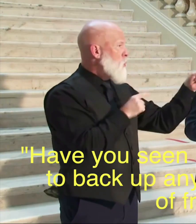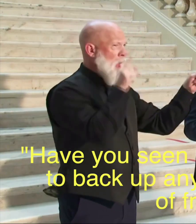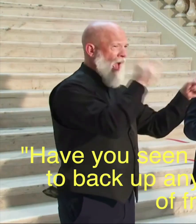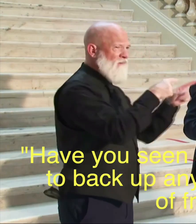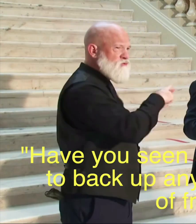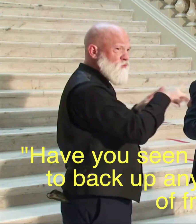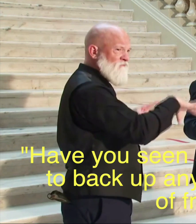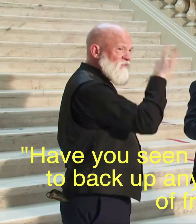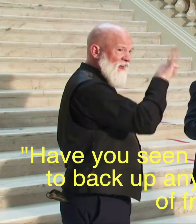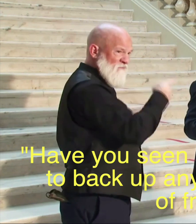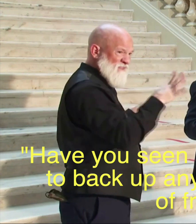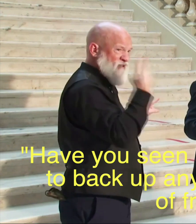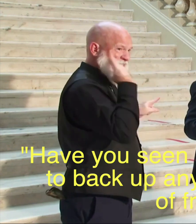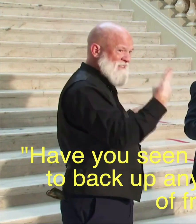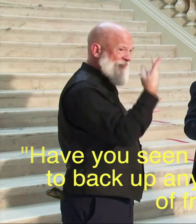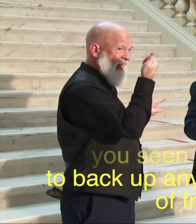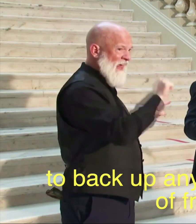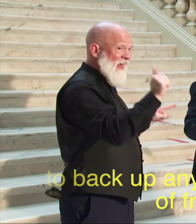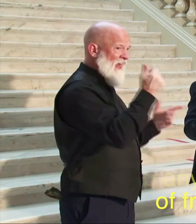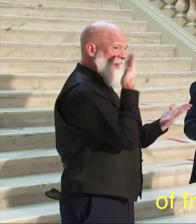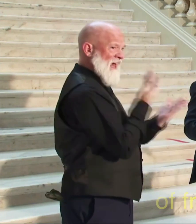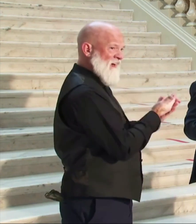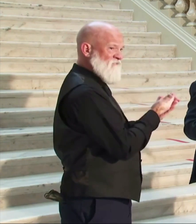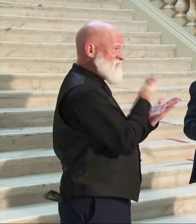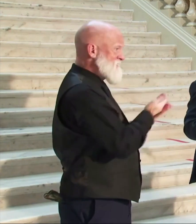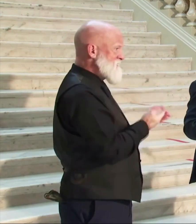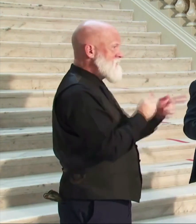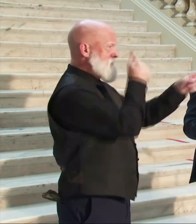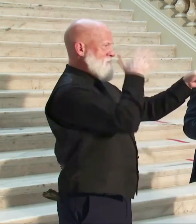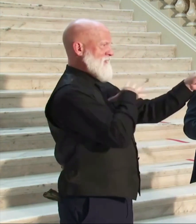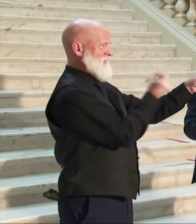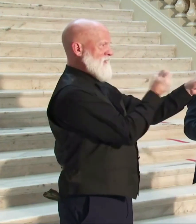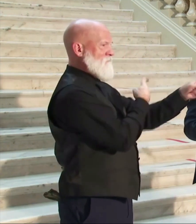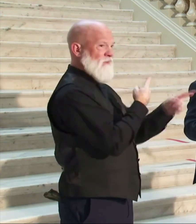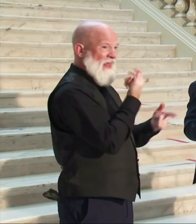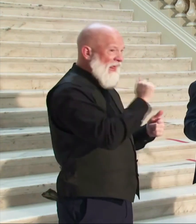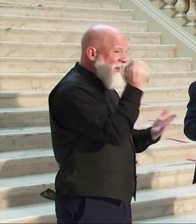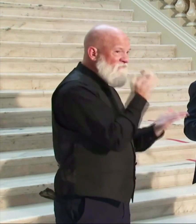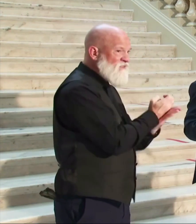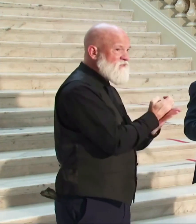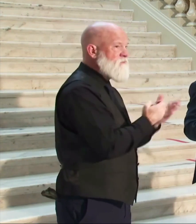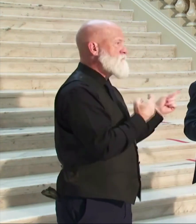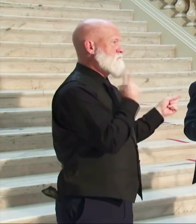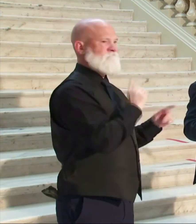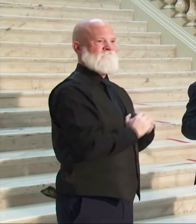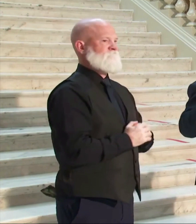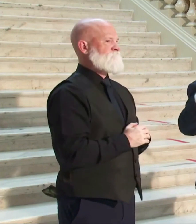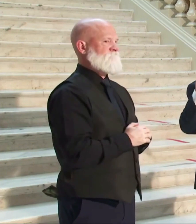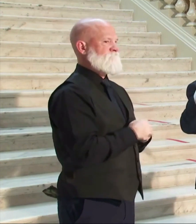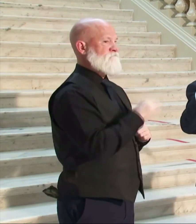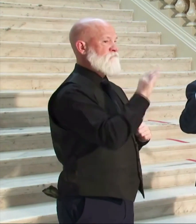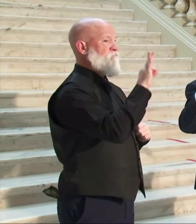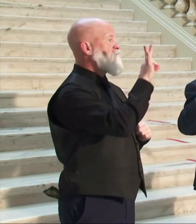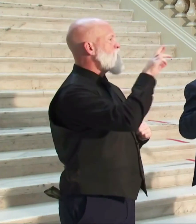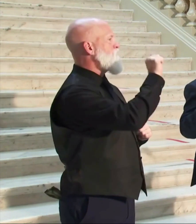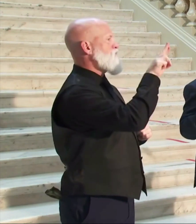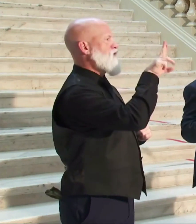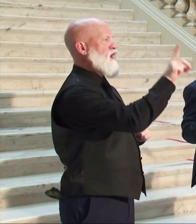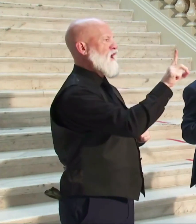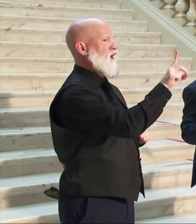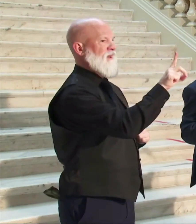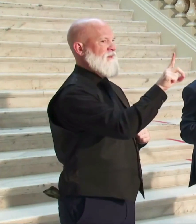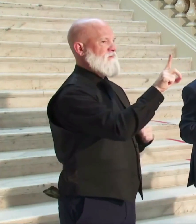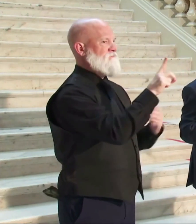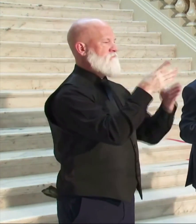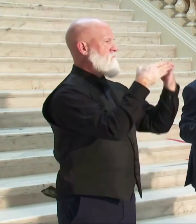any evidence at all to back up any of these claims of fraud? Again, fraud is a very large, vague kind of thing. The one thing